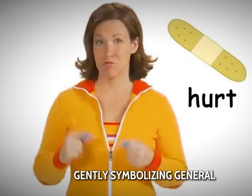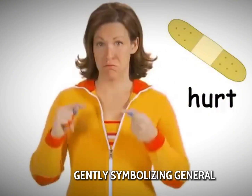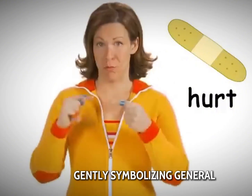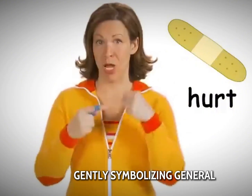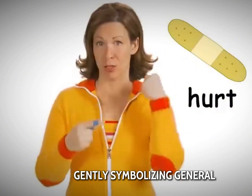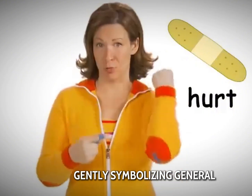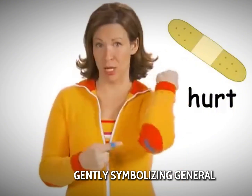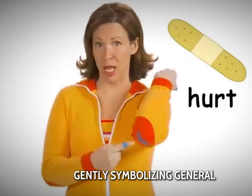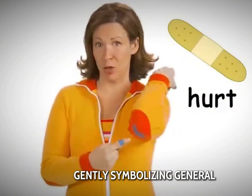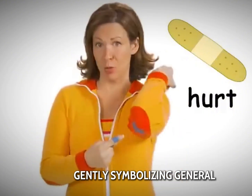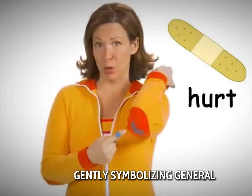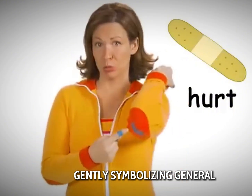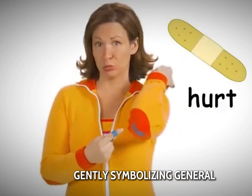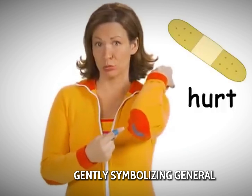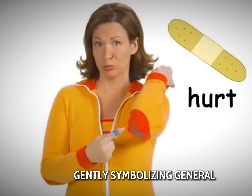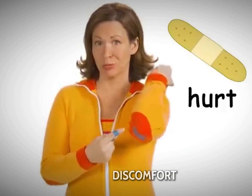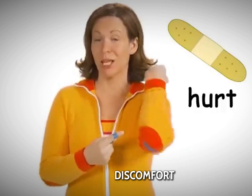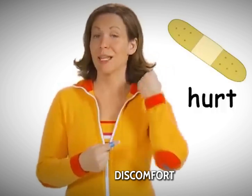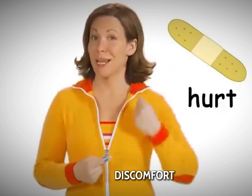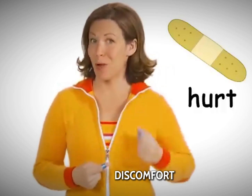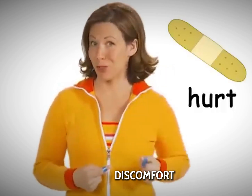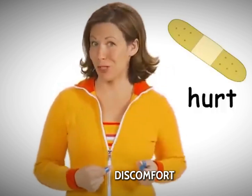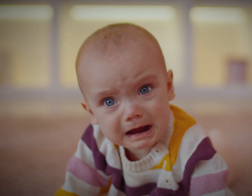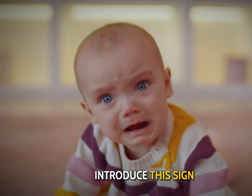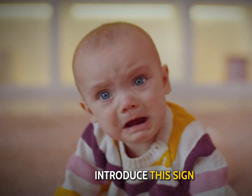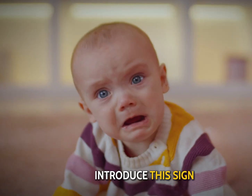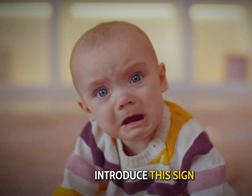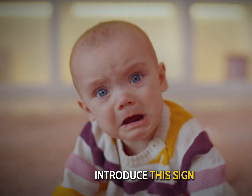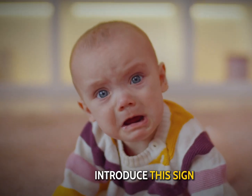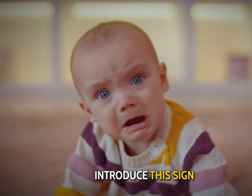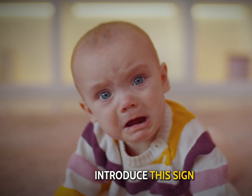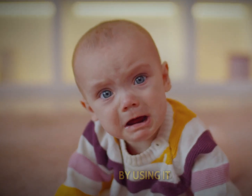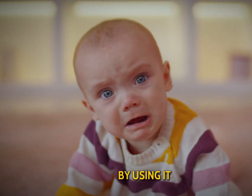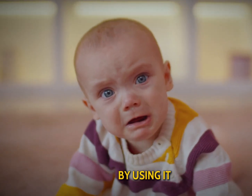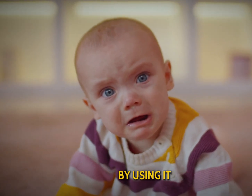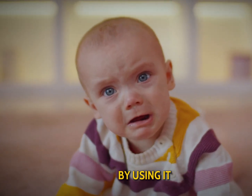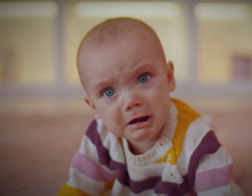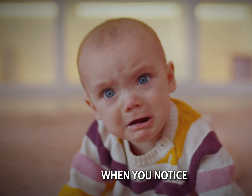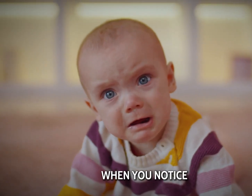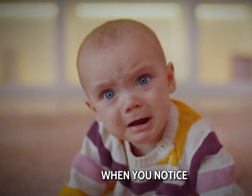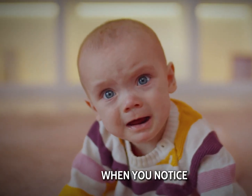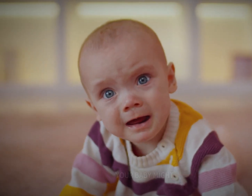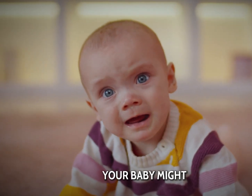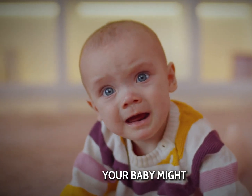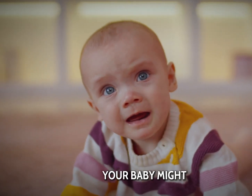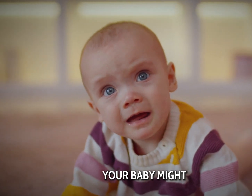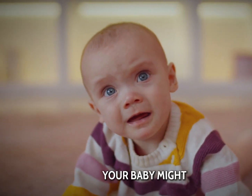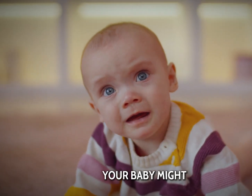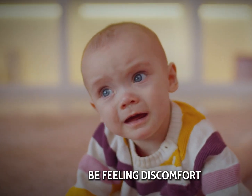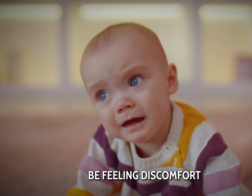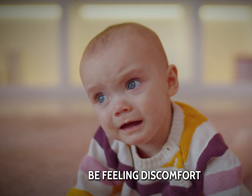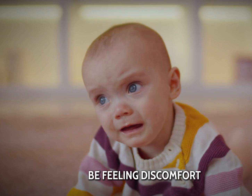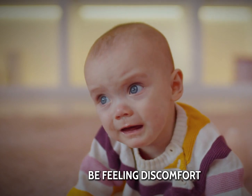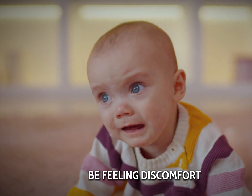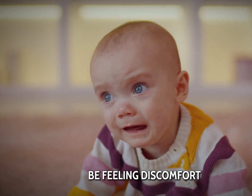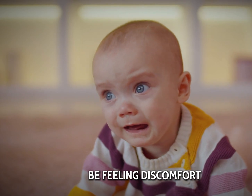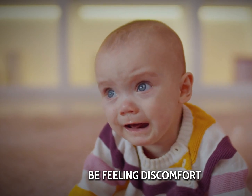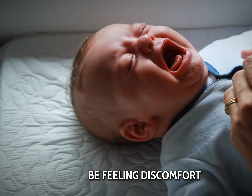gently, symbolizing general discomfort. Introduce this sign by using it when you notice your baby might be feeling discomfort.